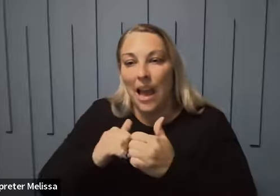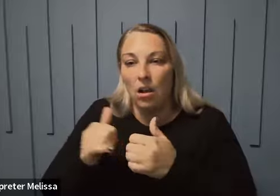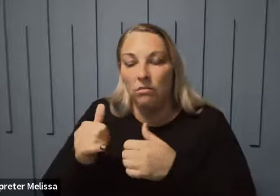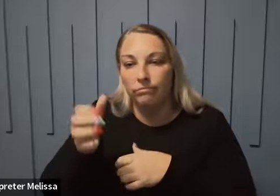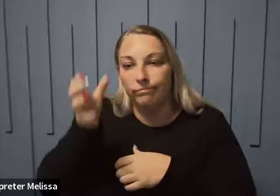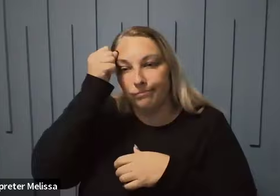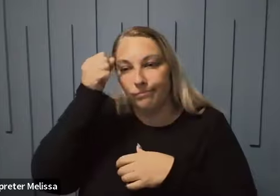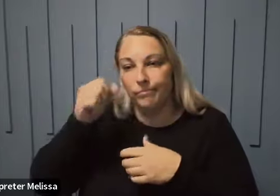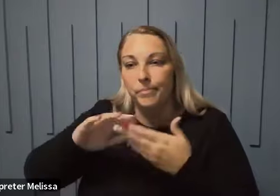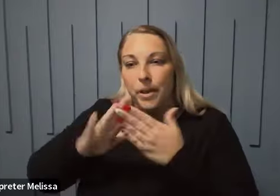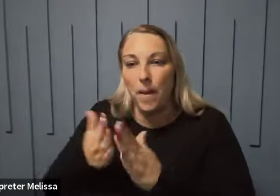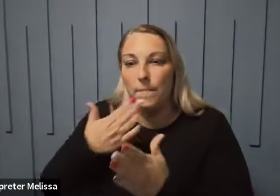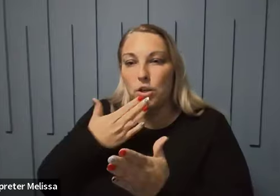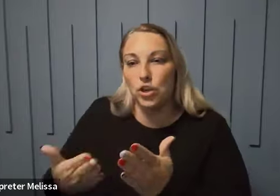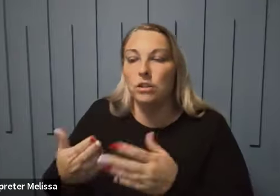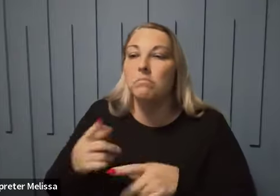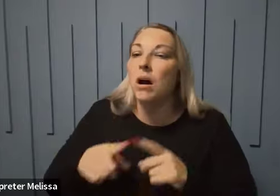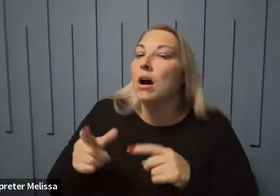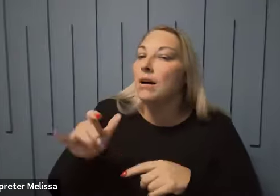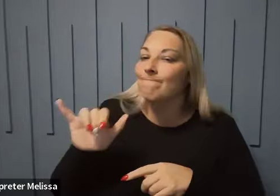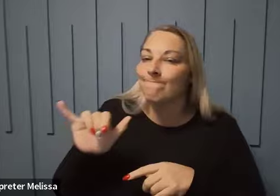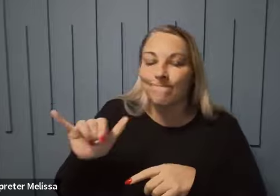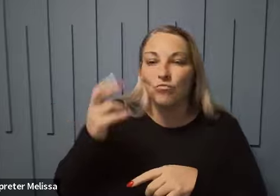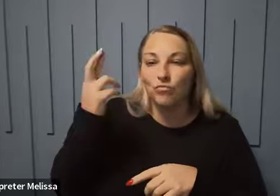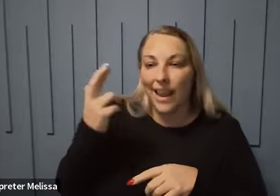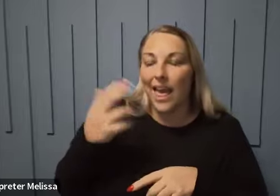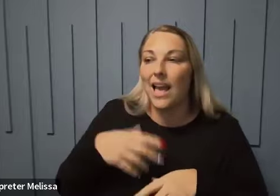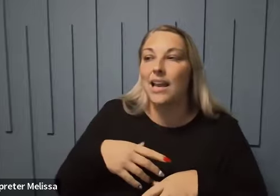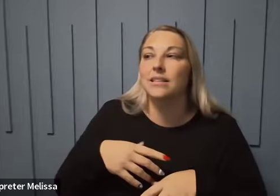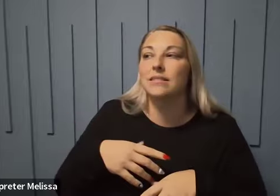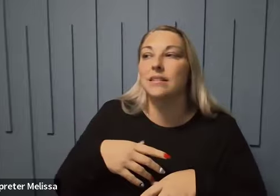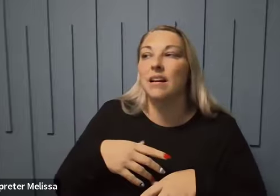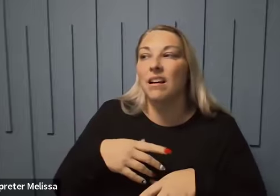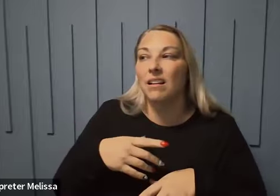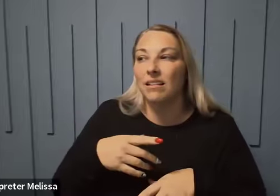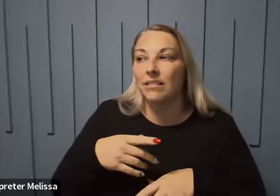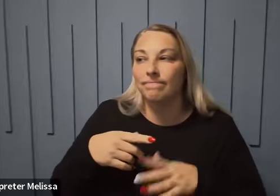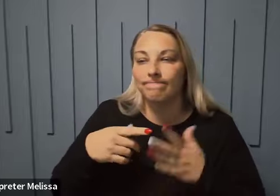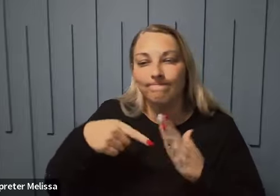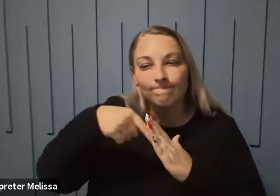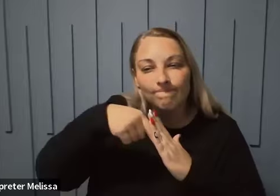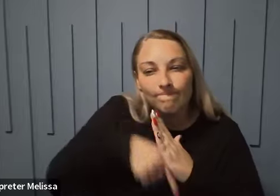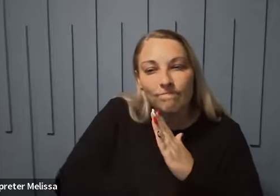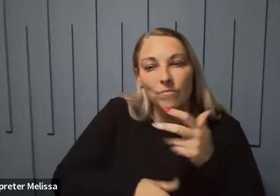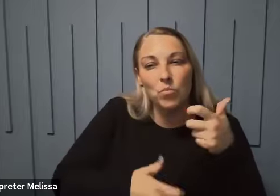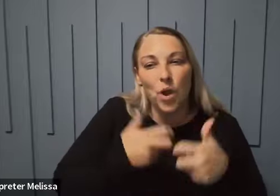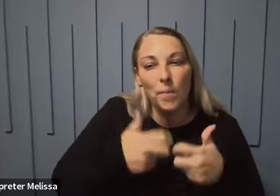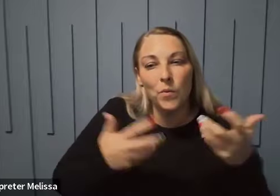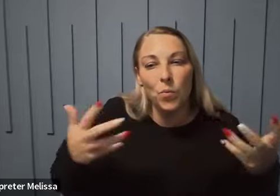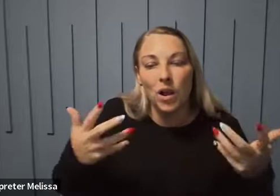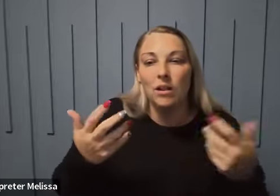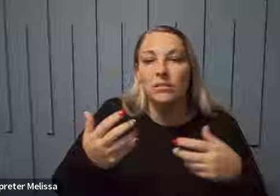readers. But after a few months of study, he was convinced that the underlying cause of their reading problems was the lack